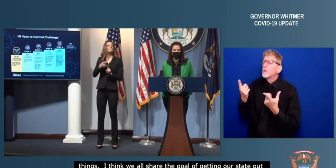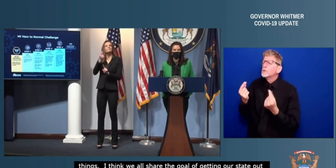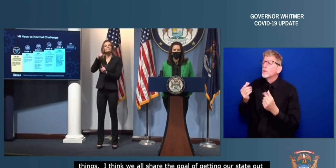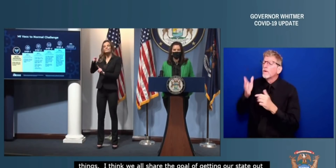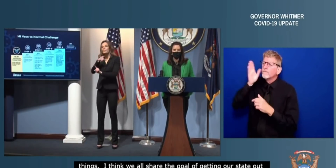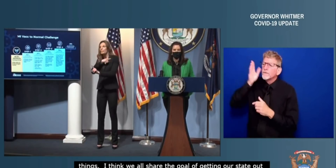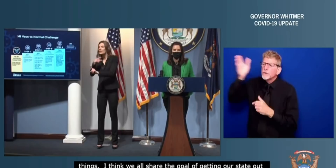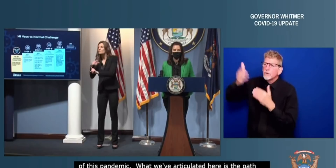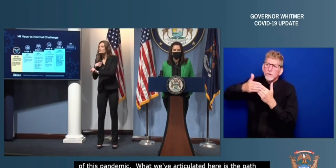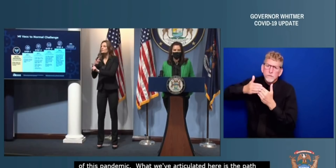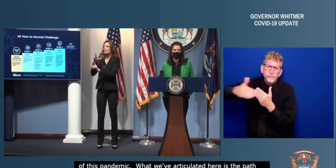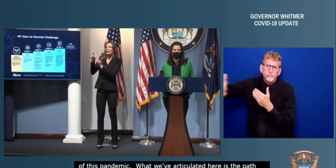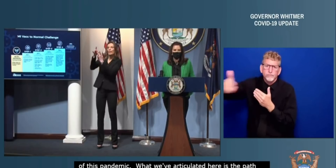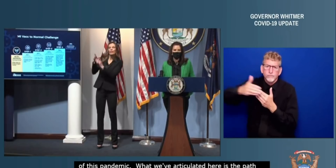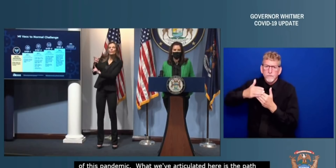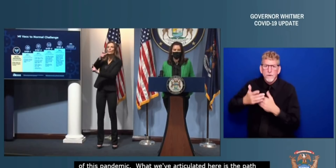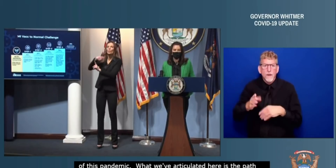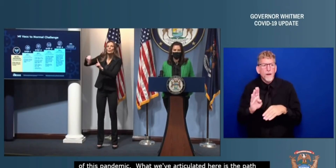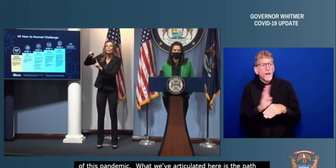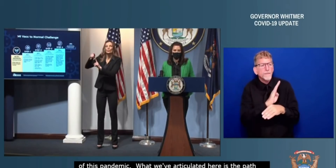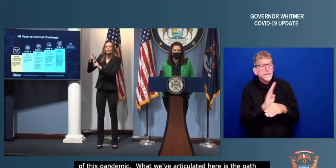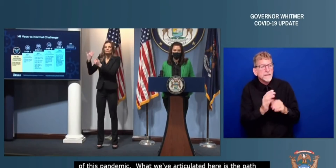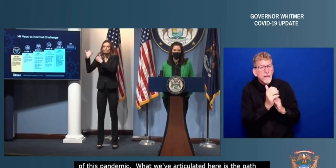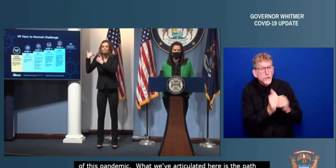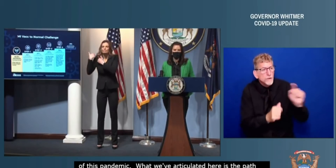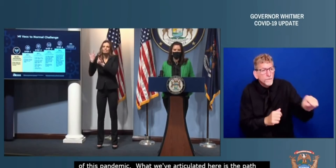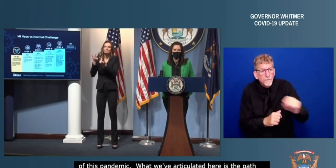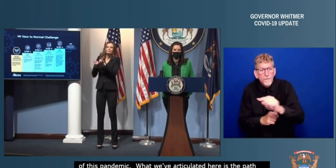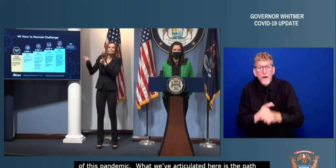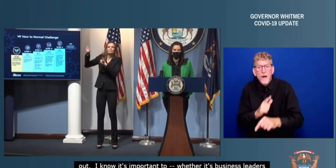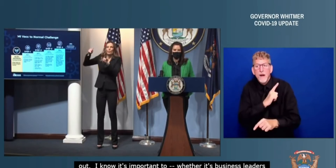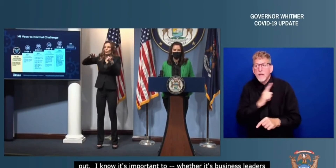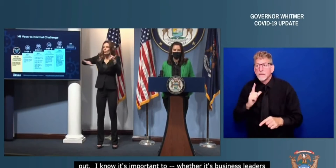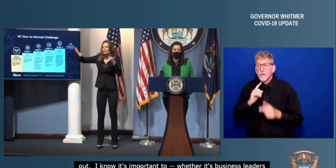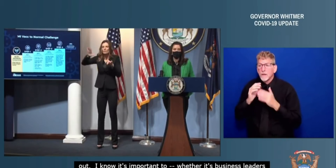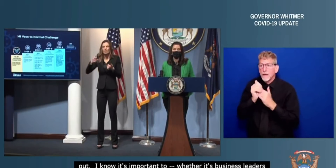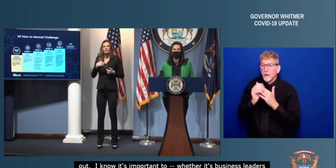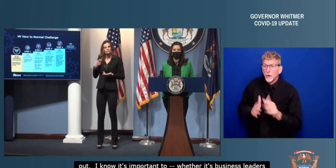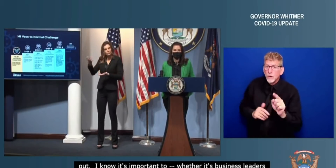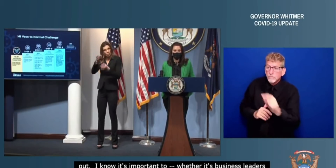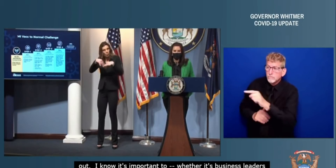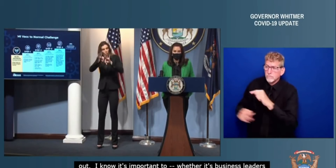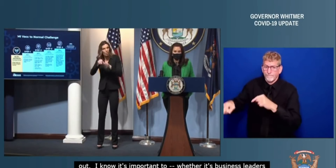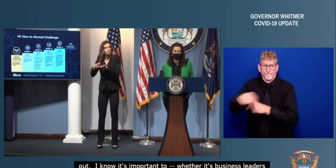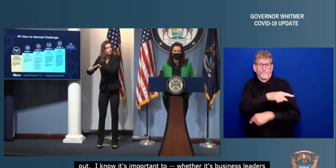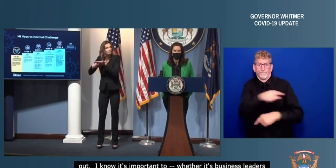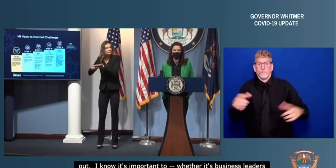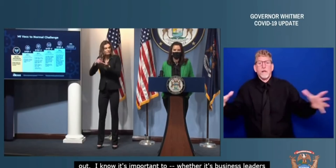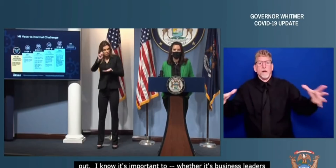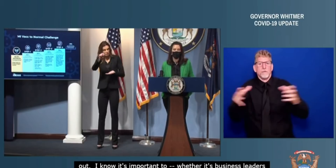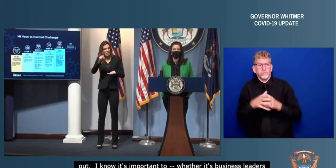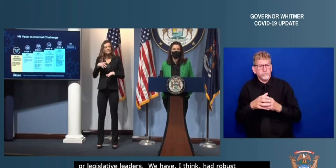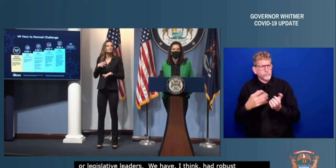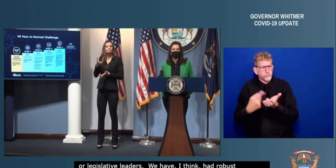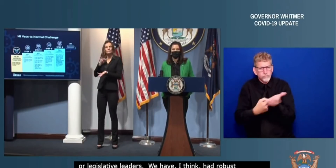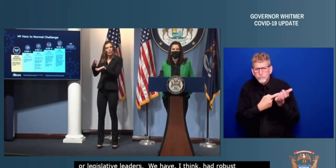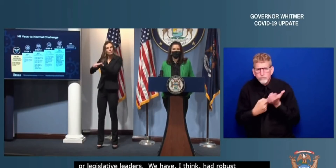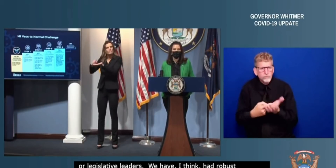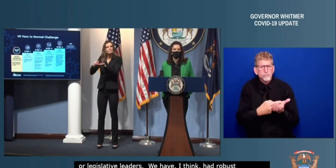leaders. We have, I think, had robust conversations. You always learn something when you're talking to people, and that's why I've